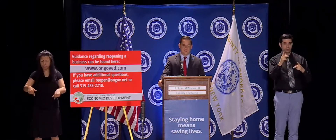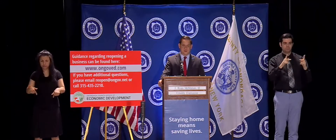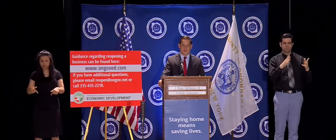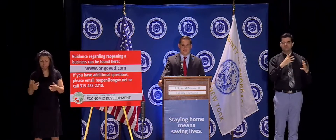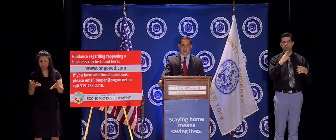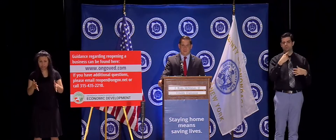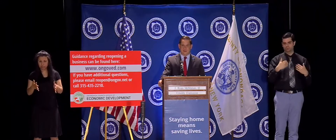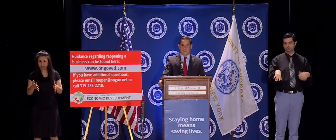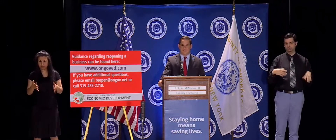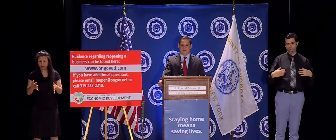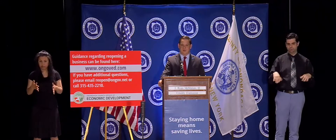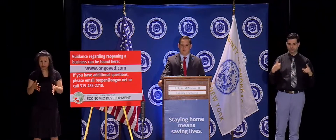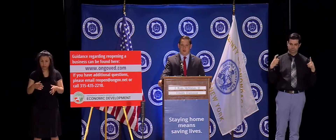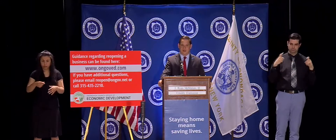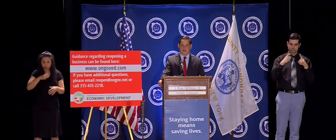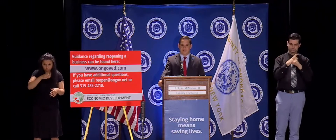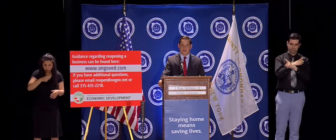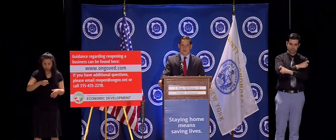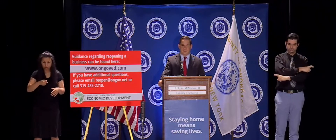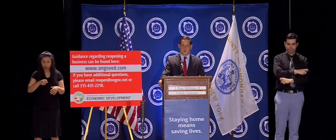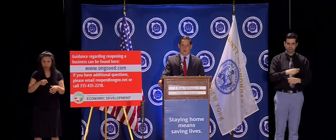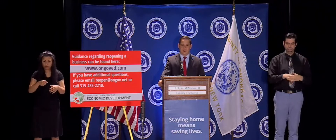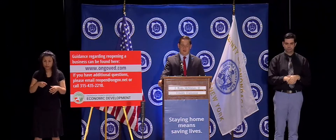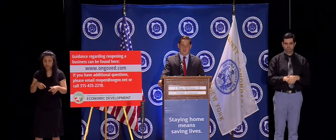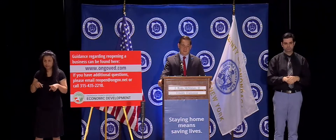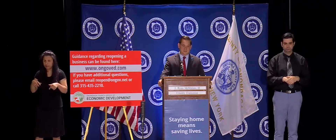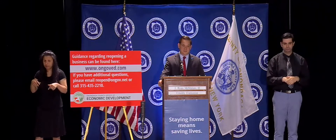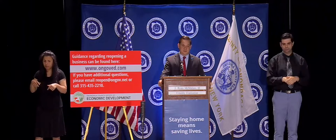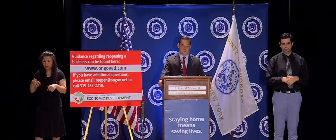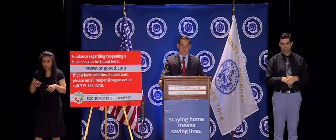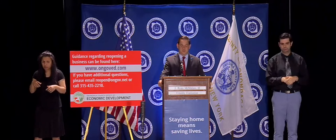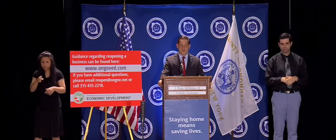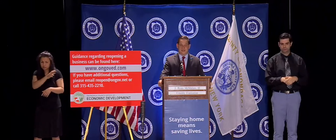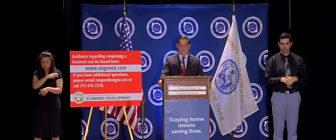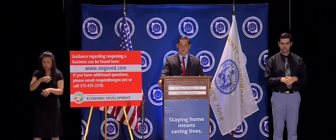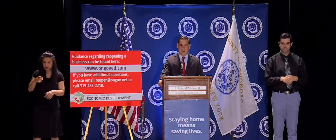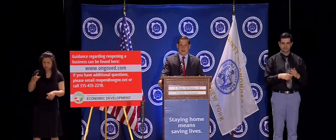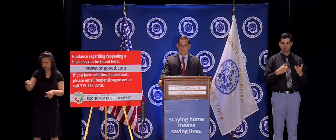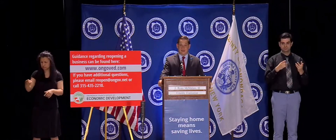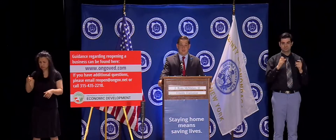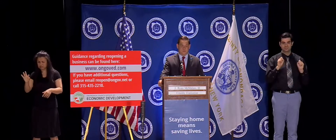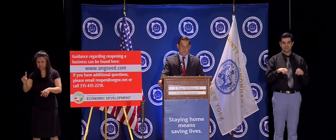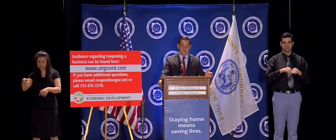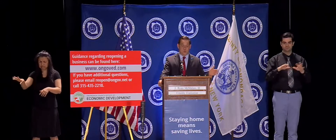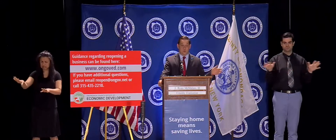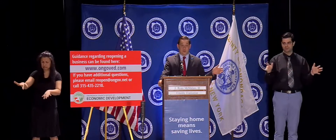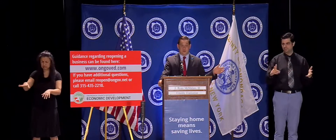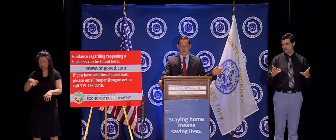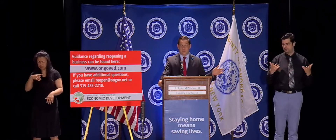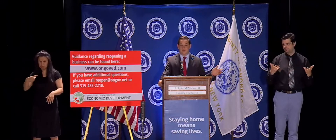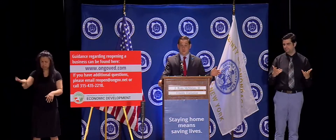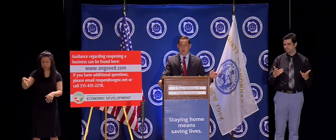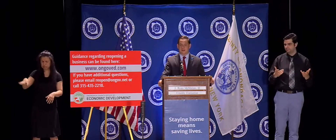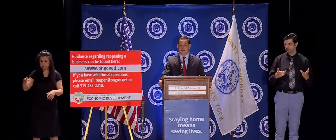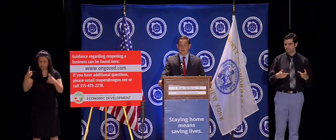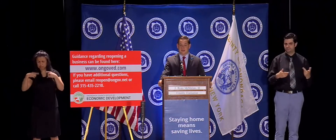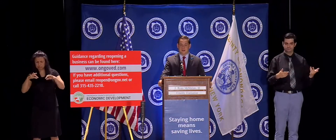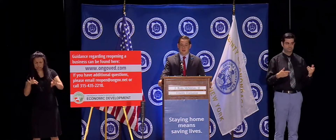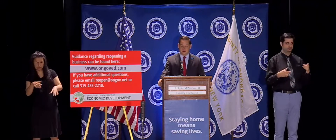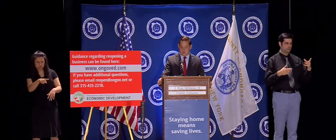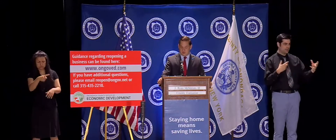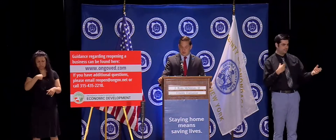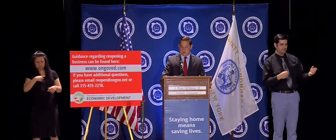see somebody, they're happy, they feel great, they're running around, you can be asymptomatic, and we believe you can spread